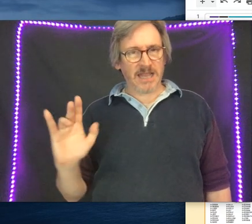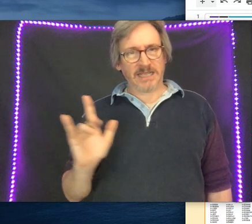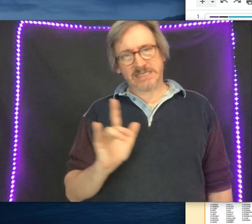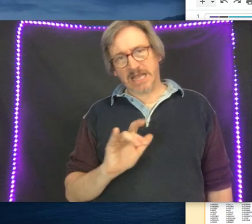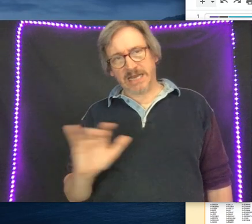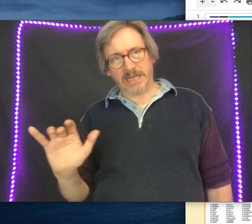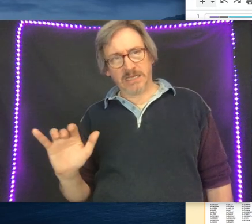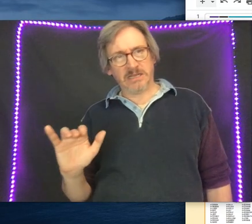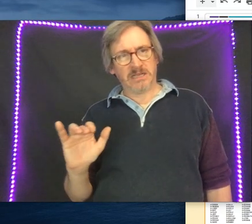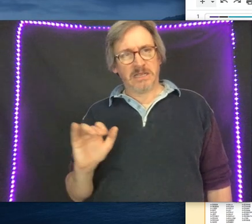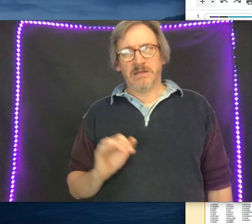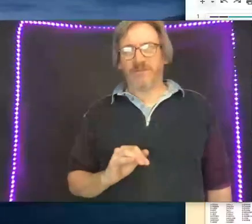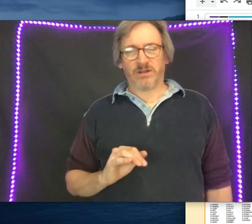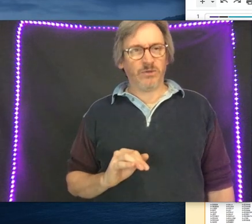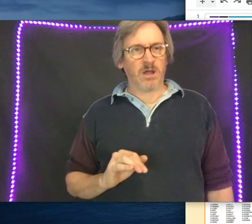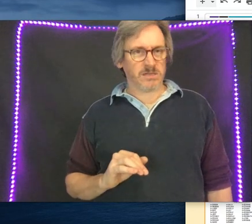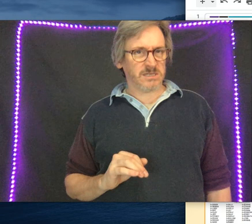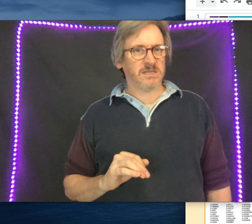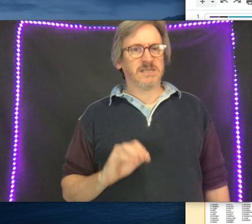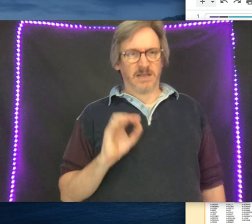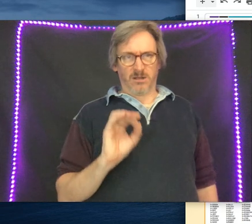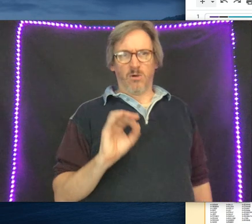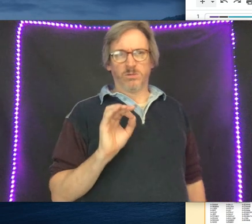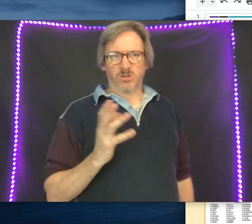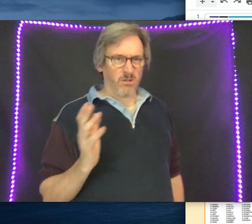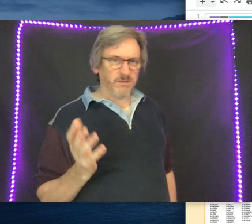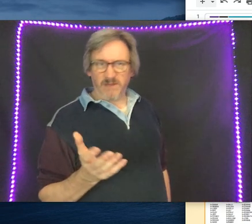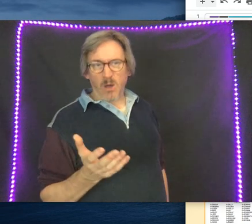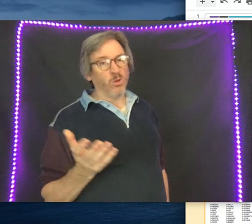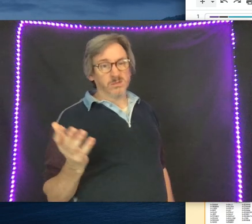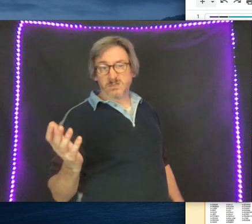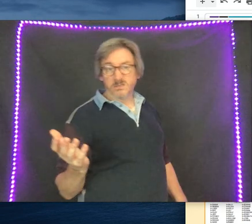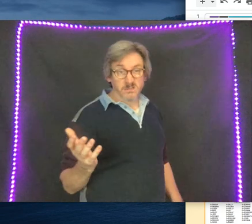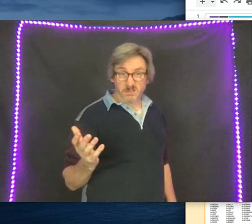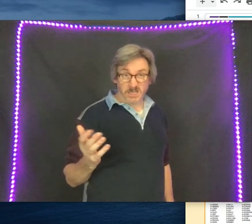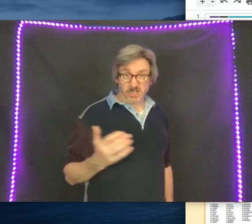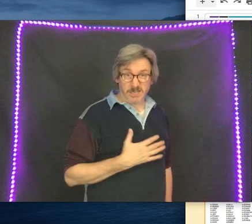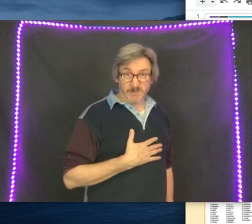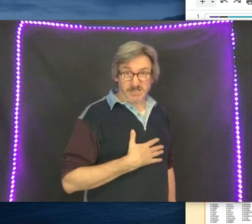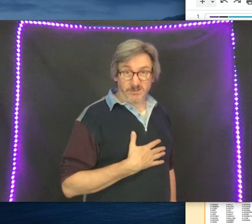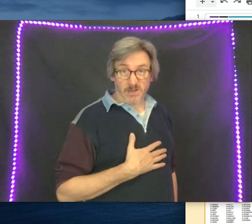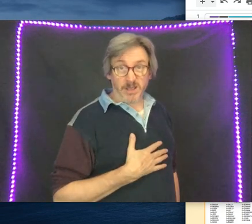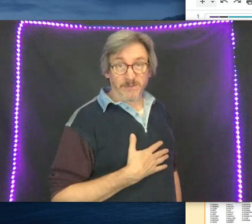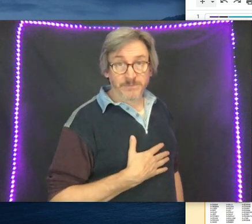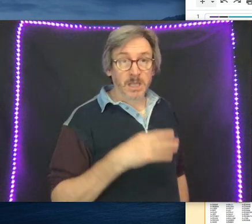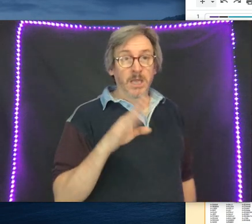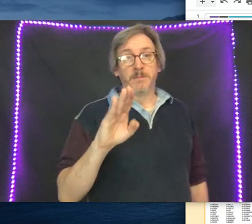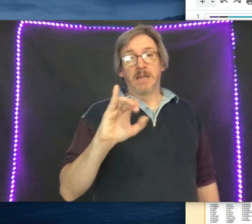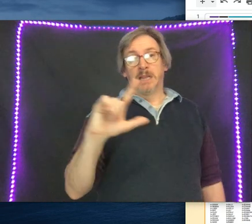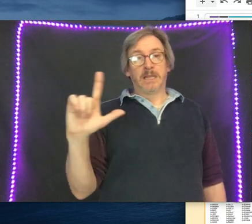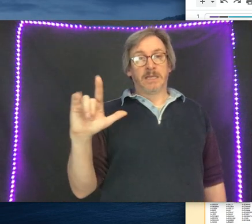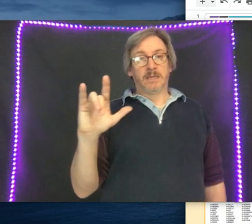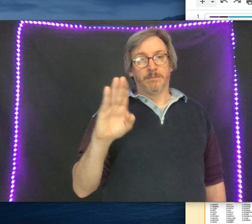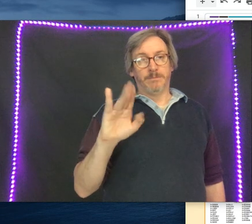I like sliding very few consonants and almost all the vowels. They just seem easier that way.